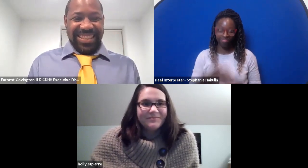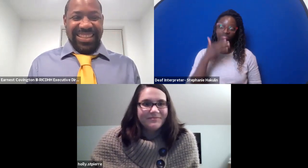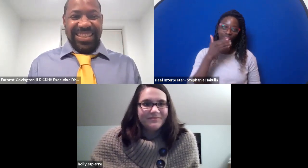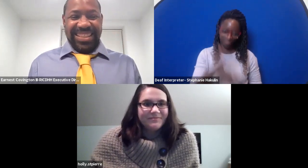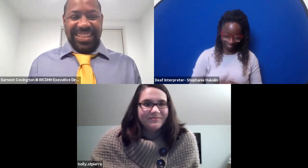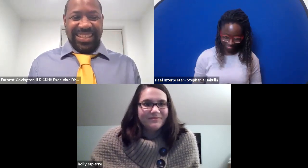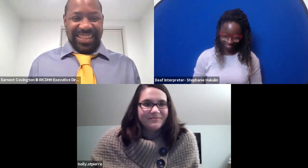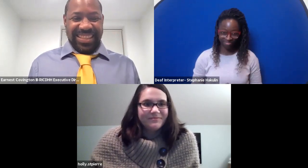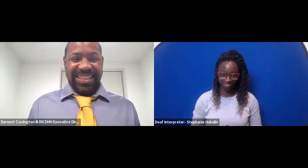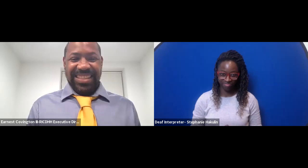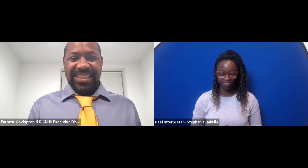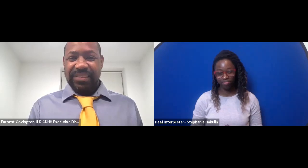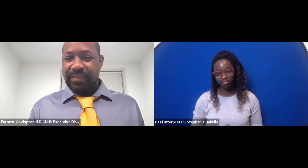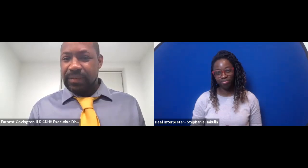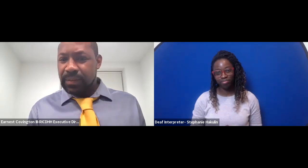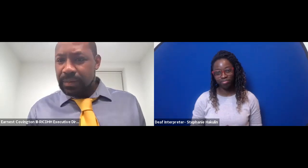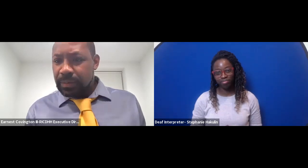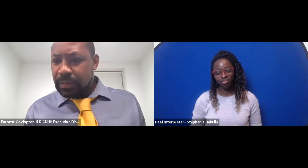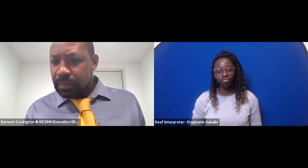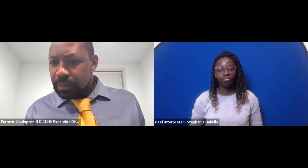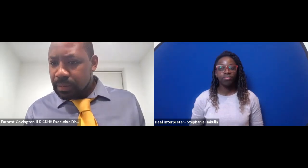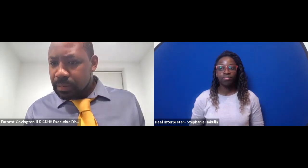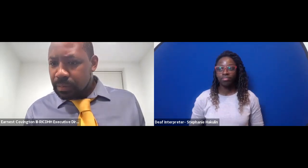Thank you so much.